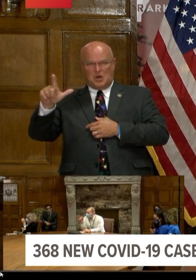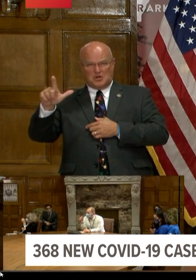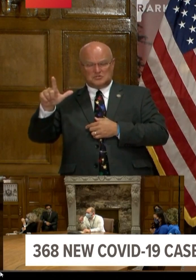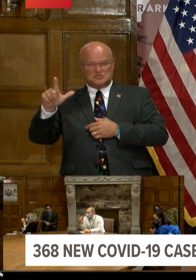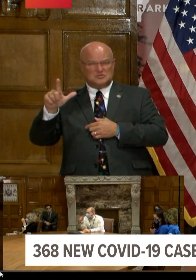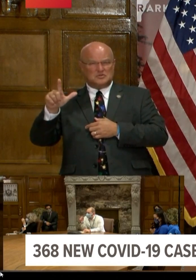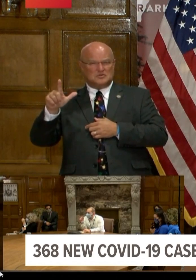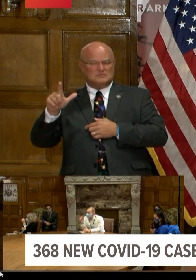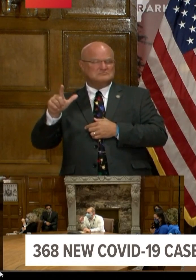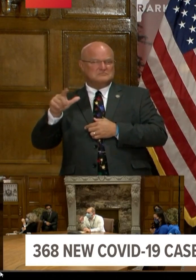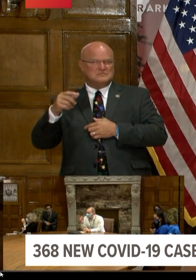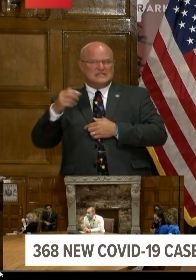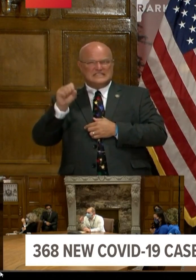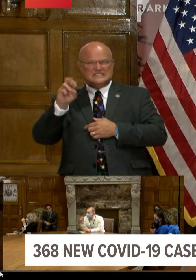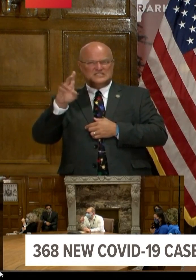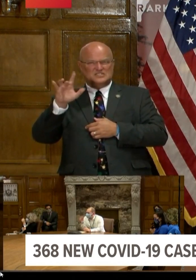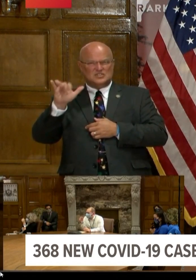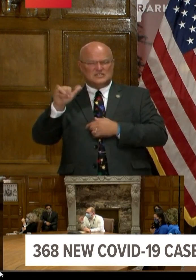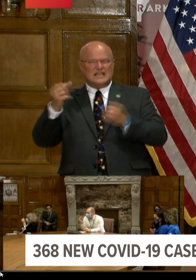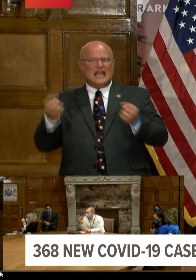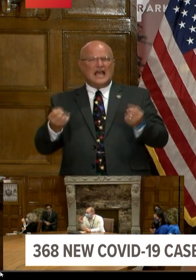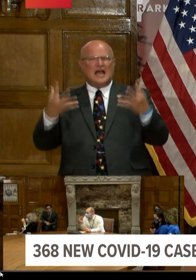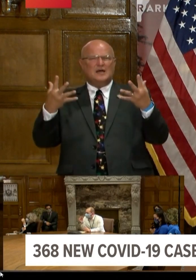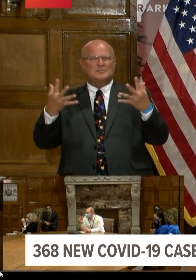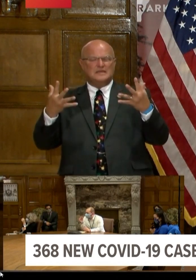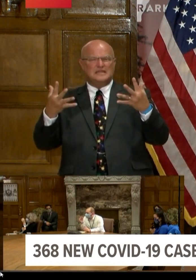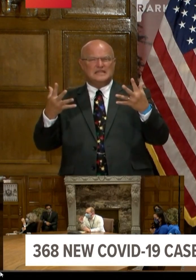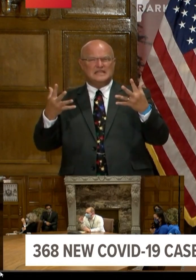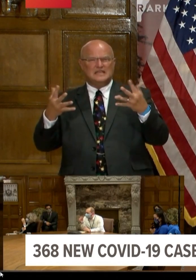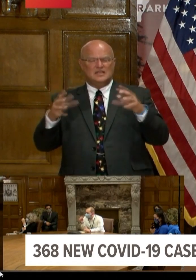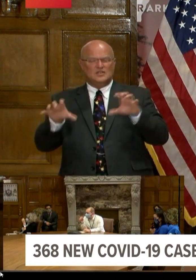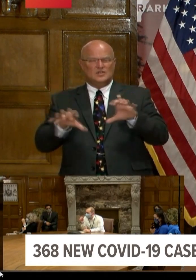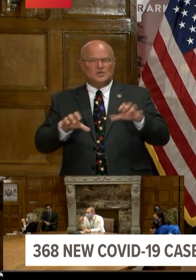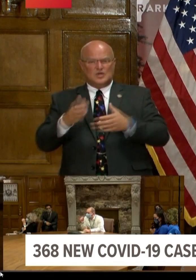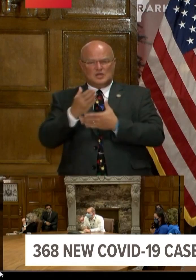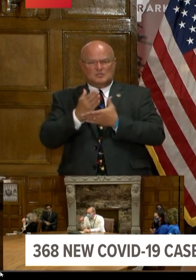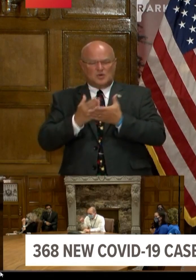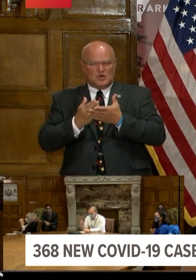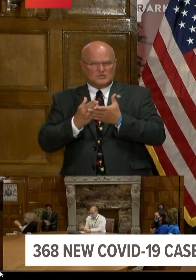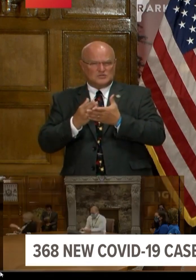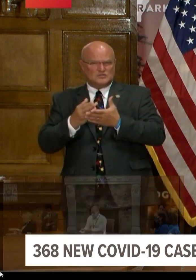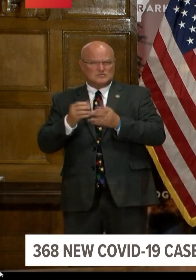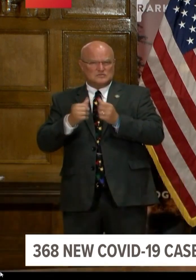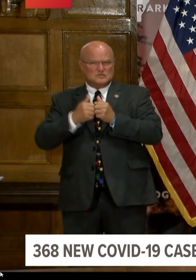many school districts are totally or partially doing remote learning at this point?